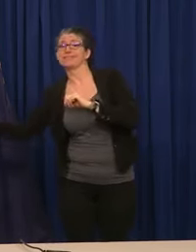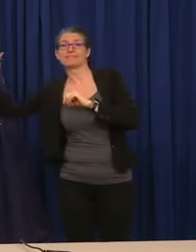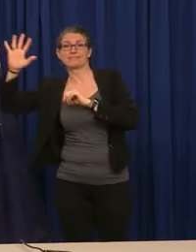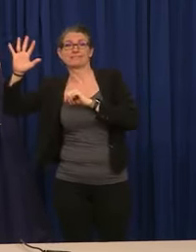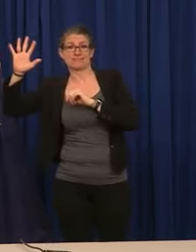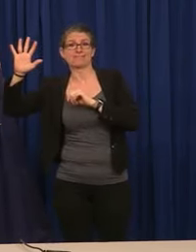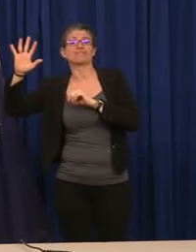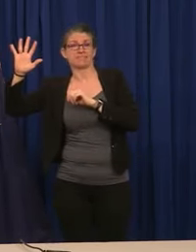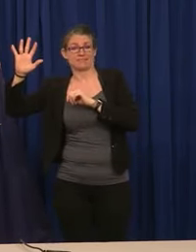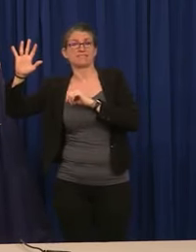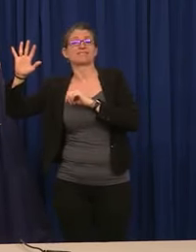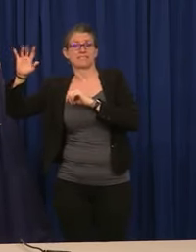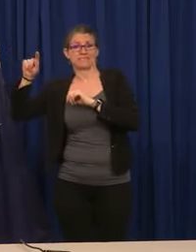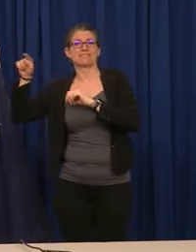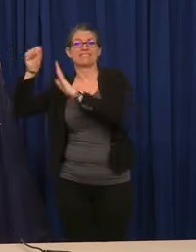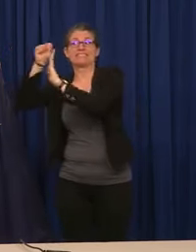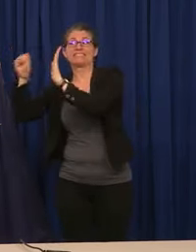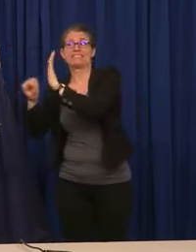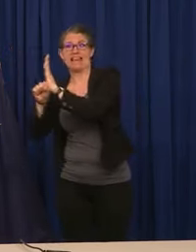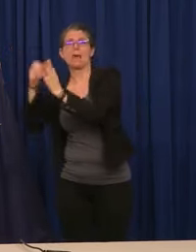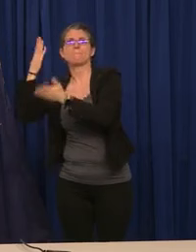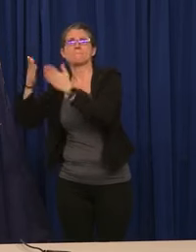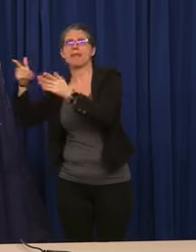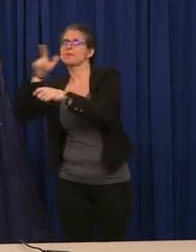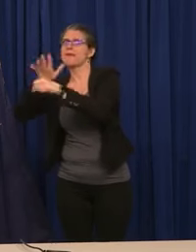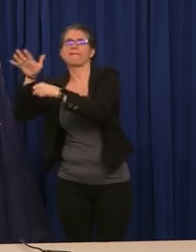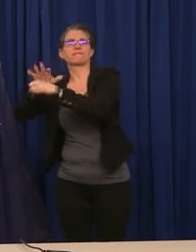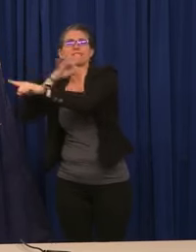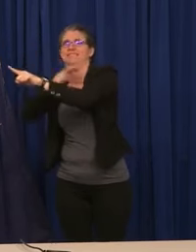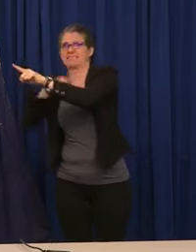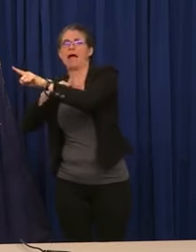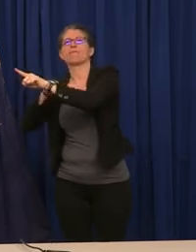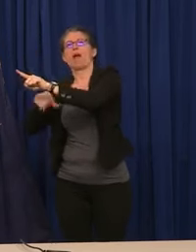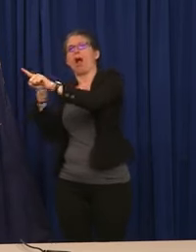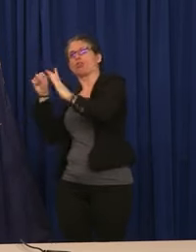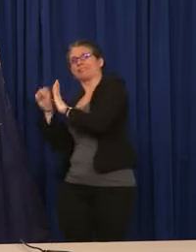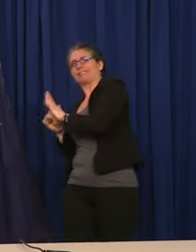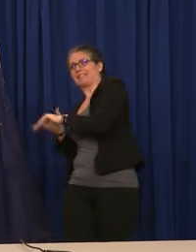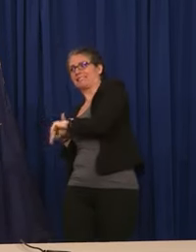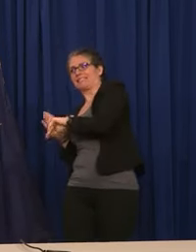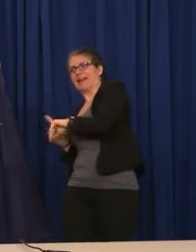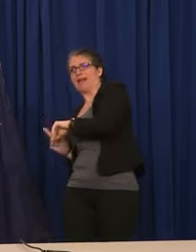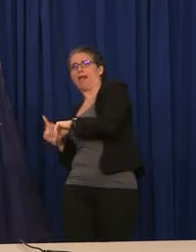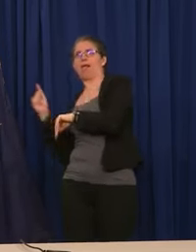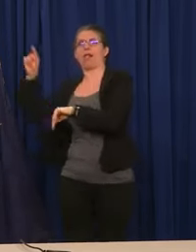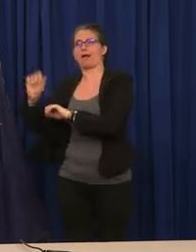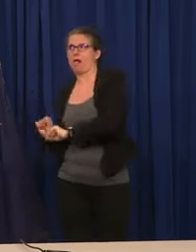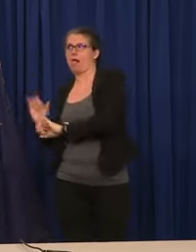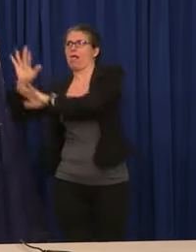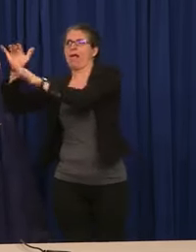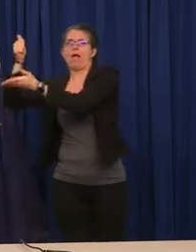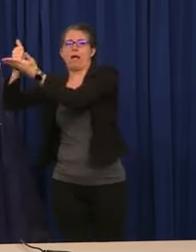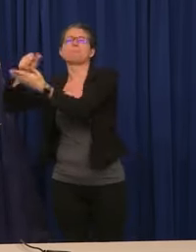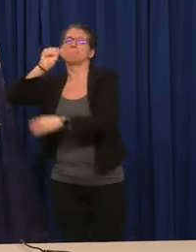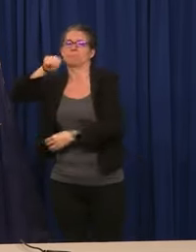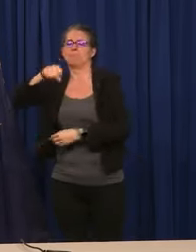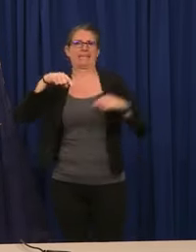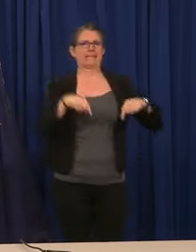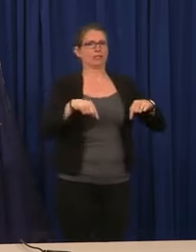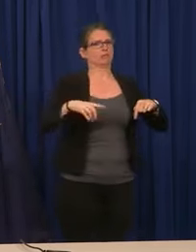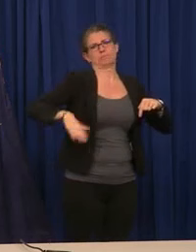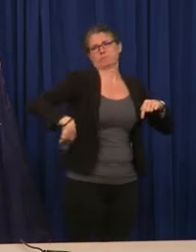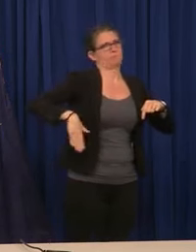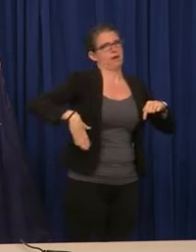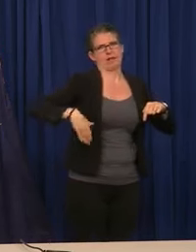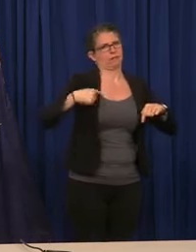have visibility into that? And B, what are our plans there? So Kate, the first is that we do have visibility into that. We've